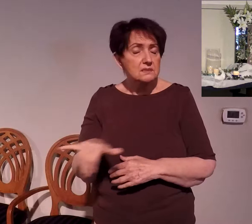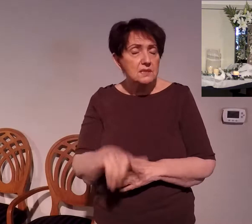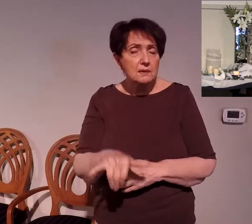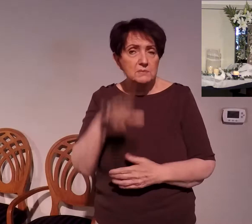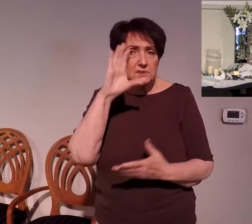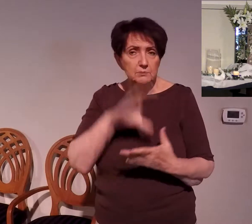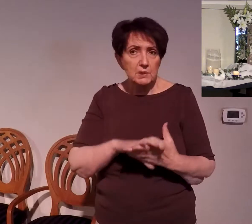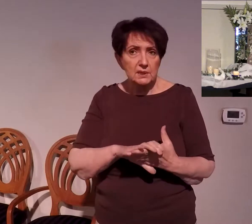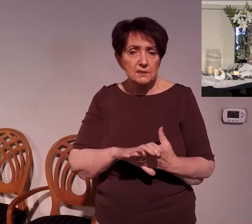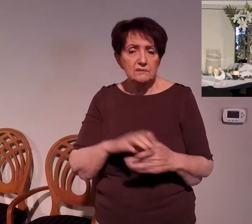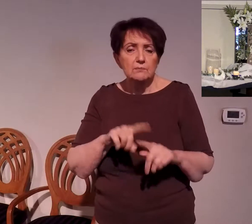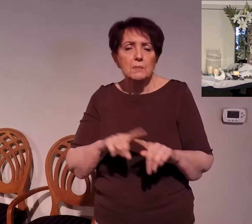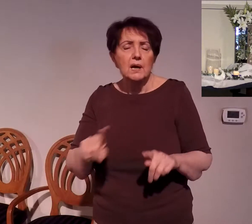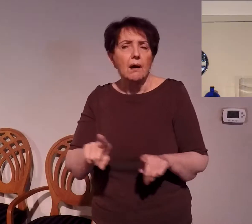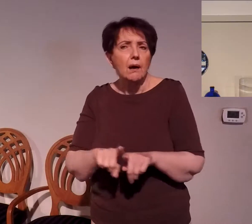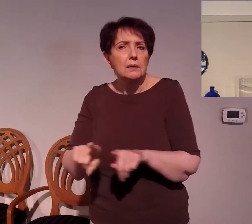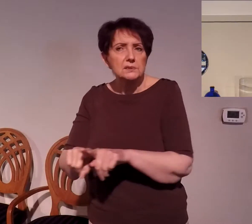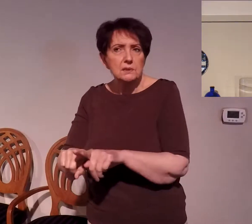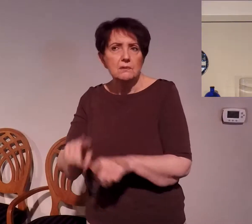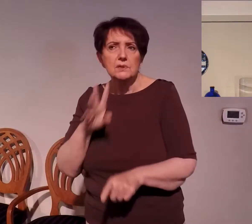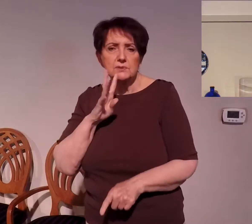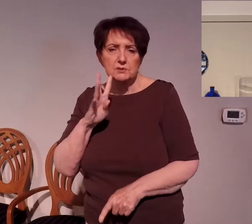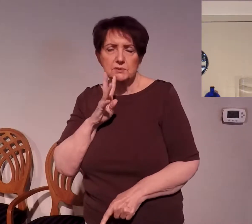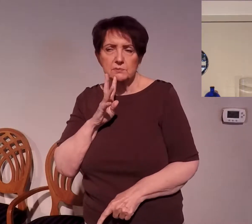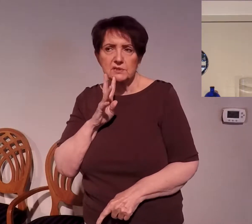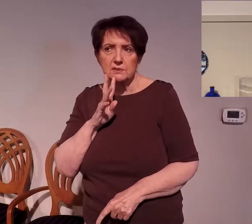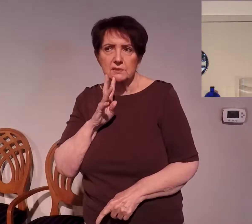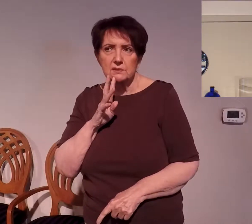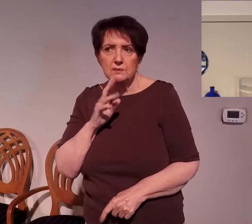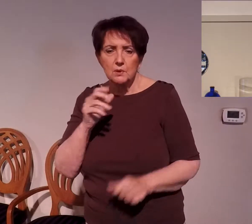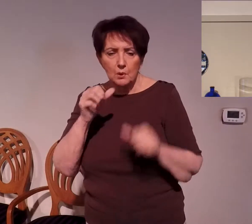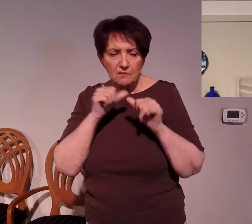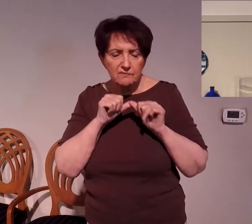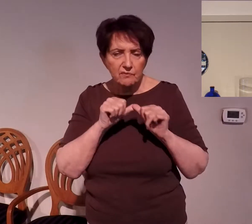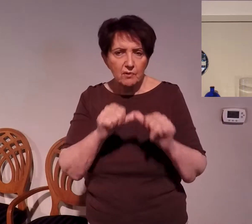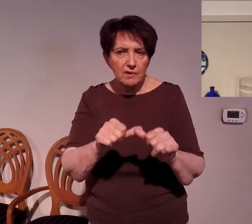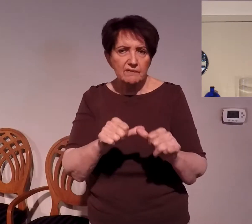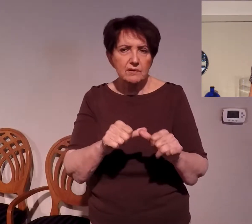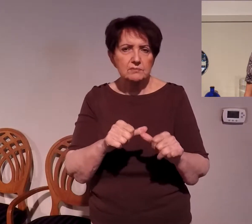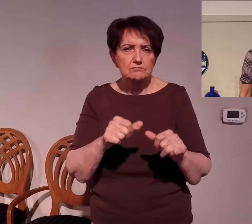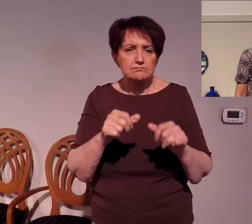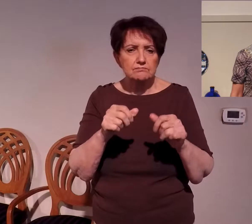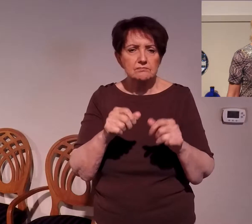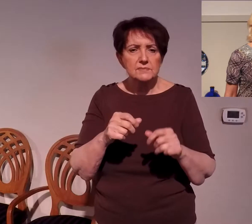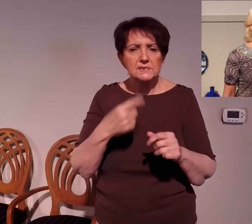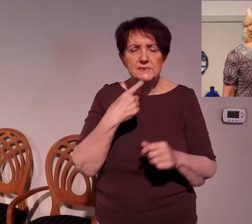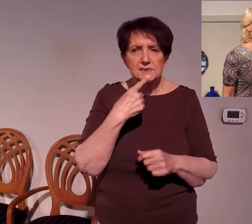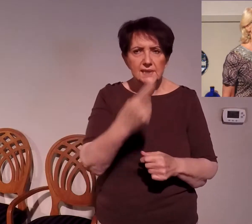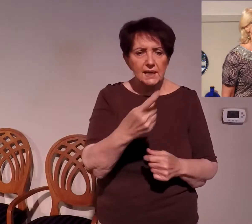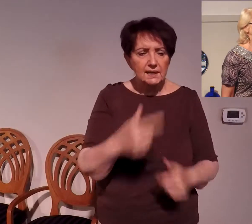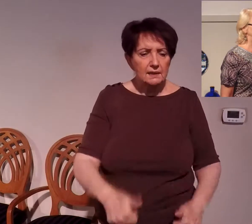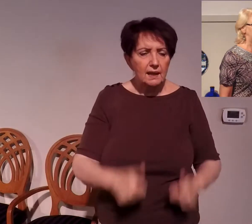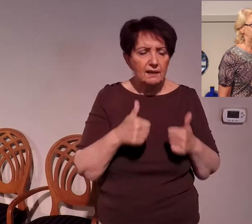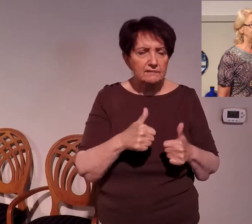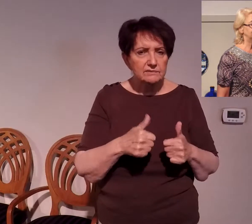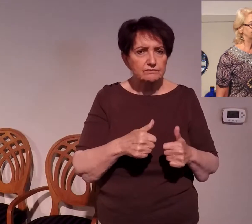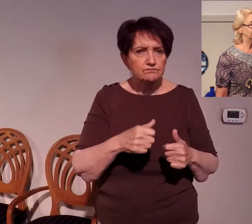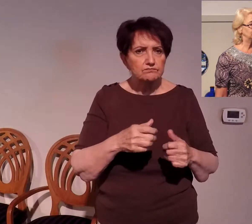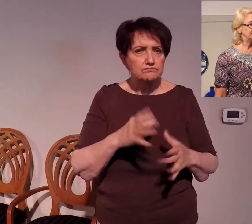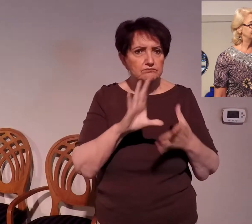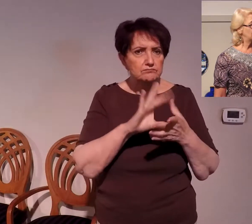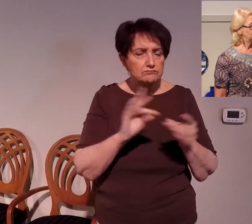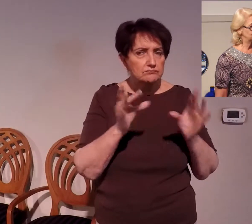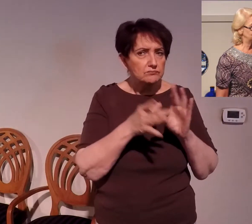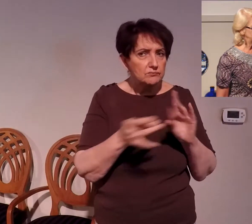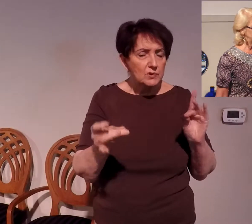as we speak. That we are forever and constantly narrating life into being. And when we narrate life,